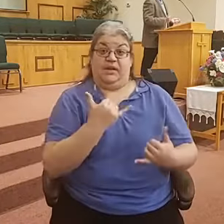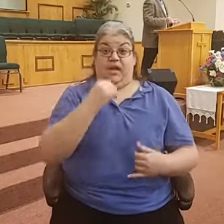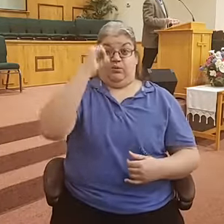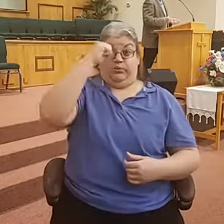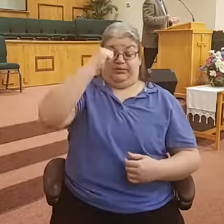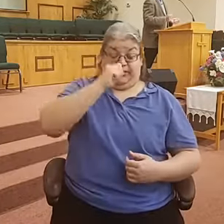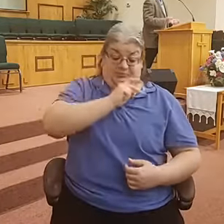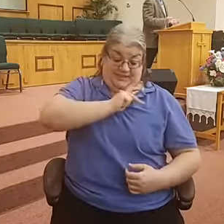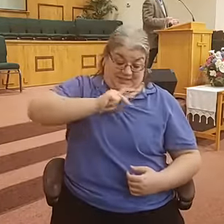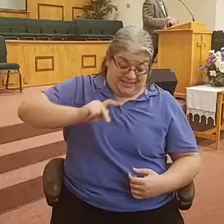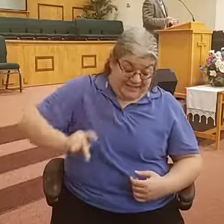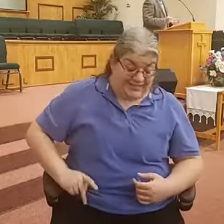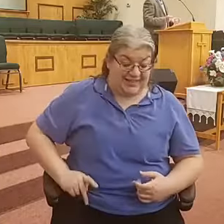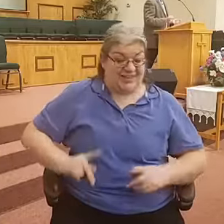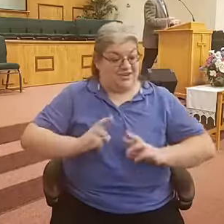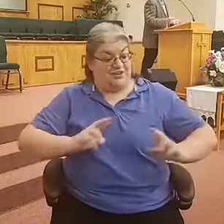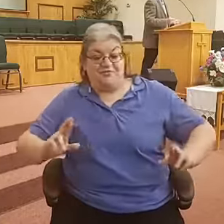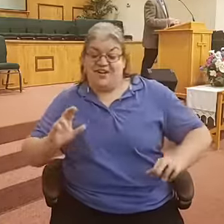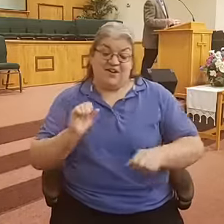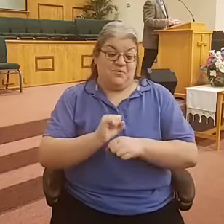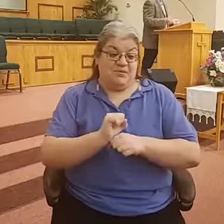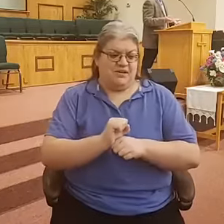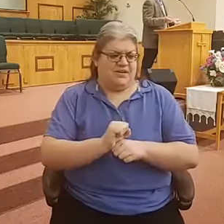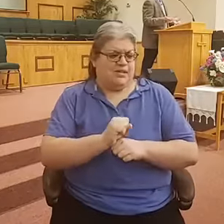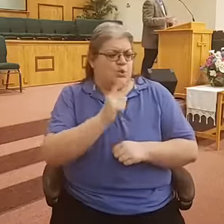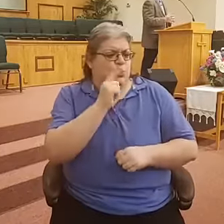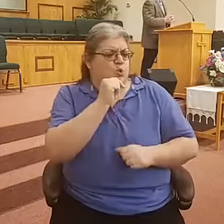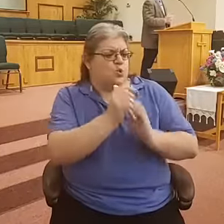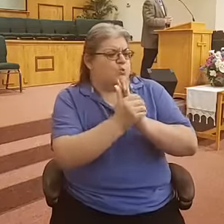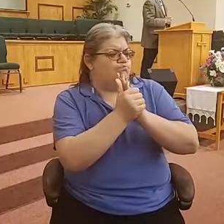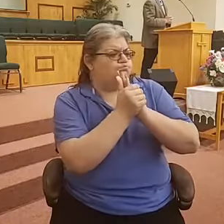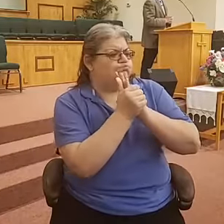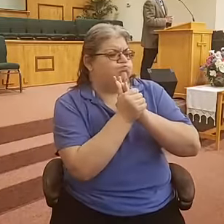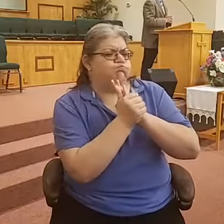needs somebody who is skilled with lumber, who's